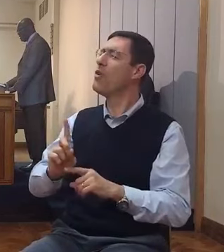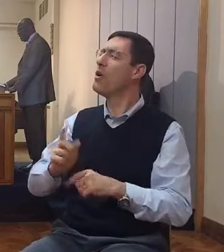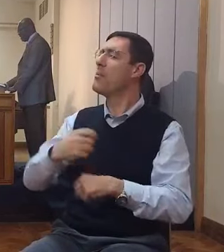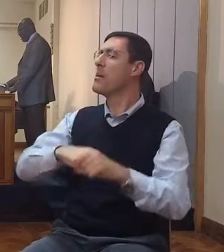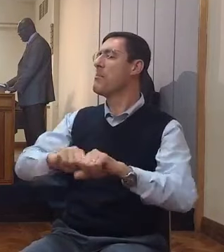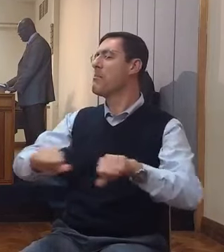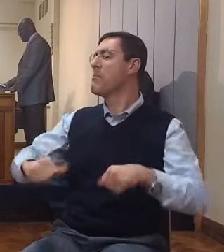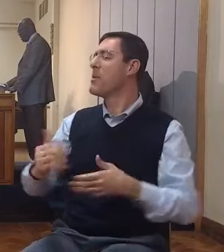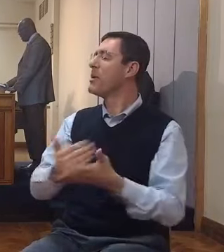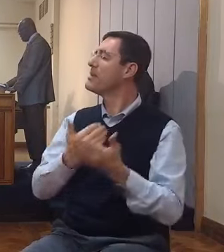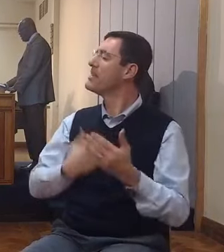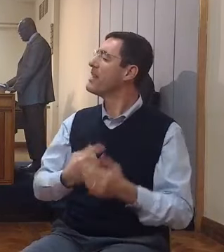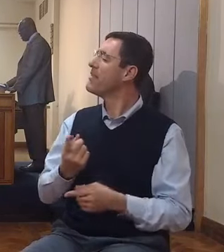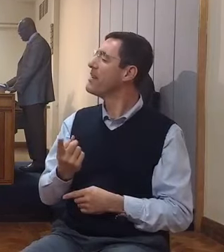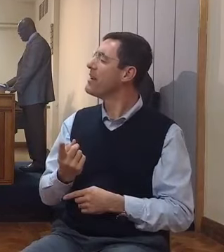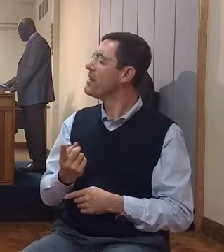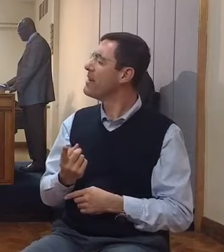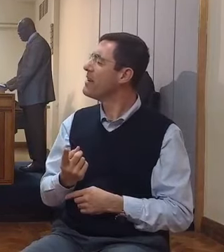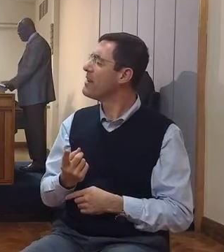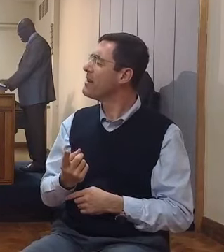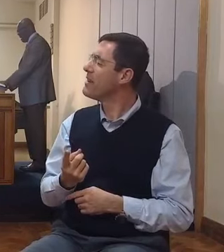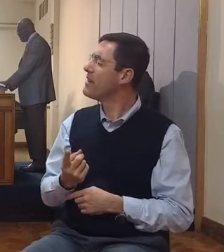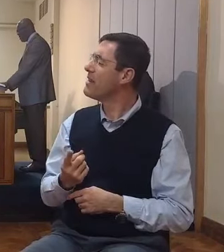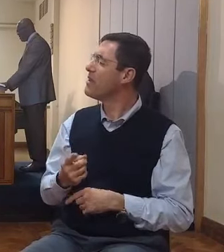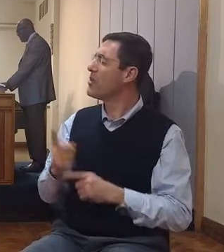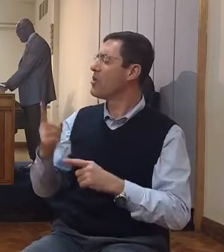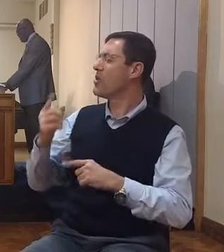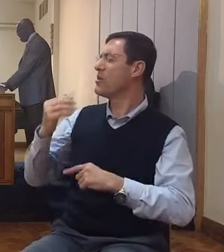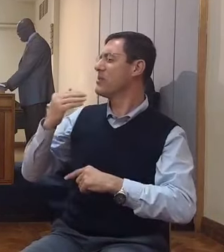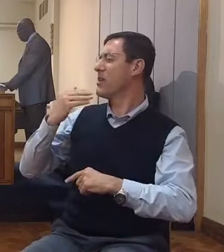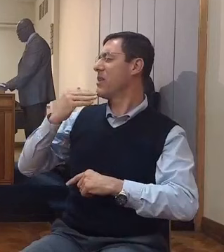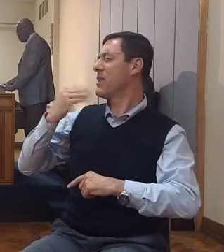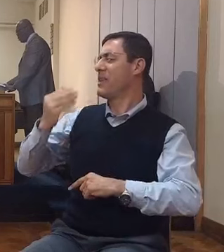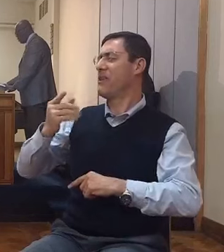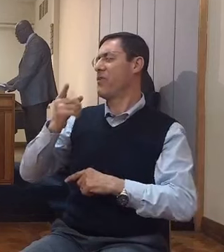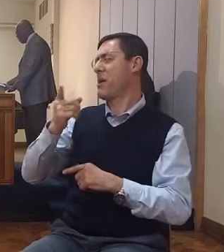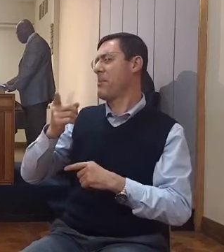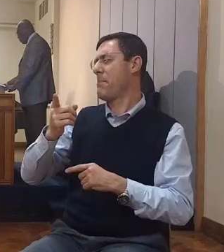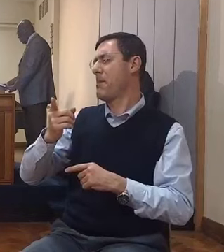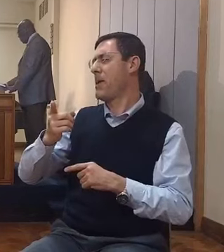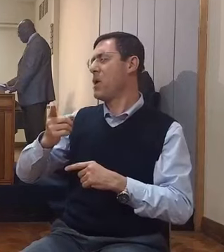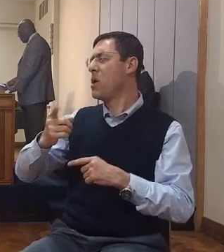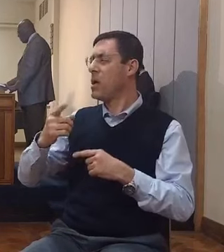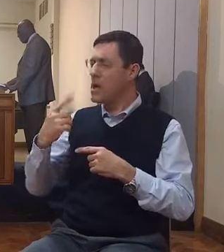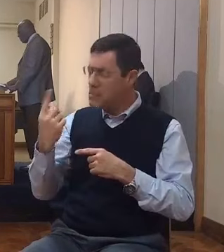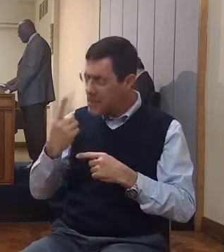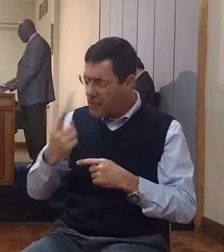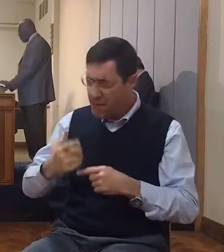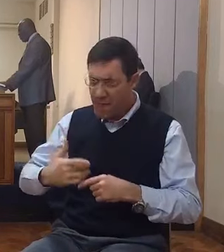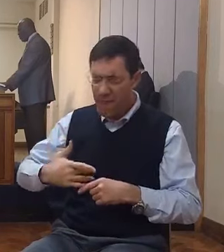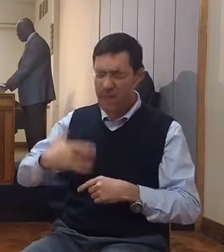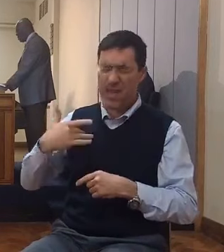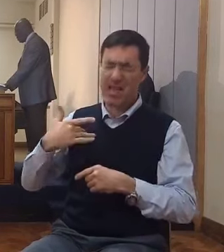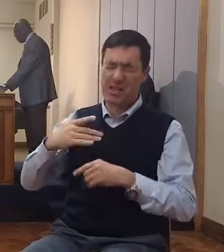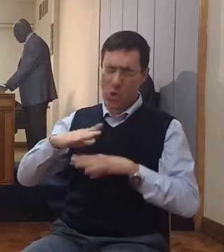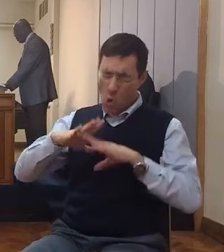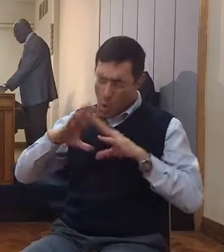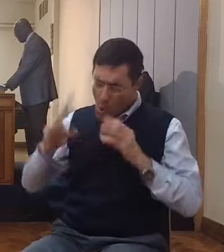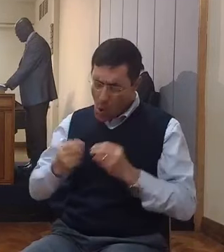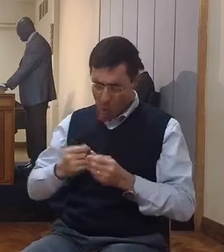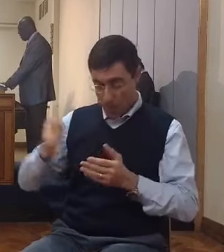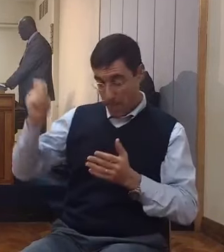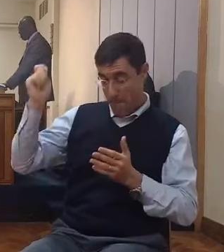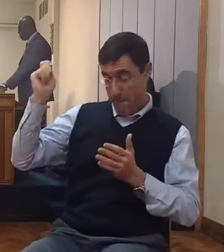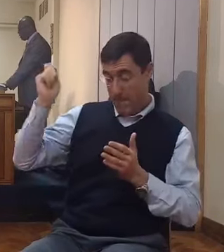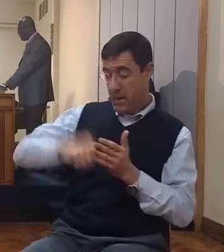humanity, gracious God, that he should bear and felt and borne all the punishment which was due to